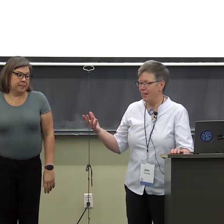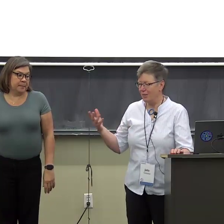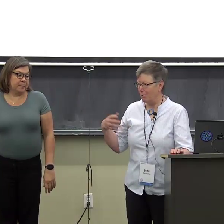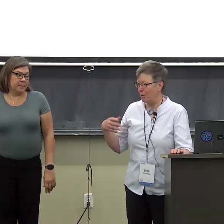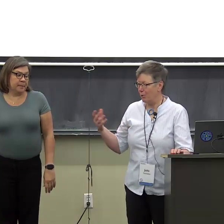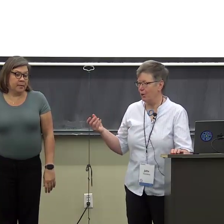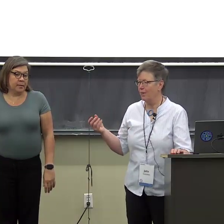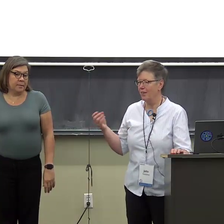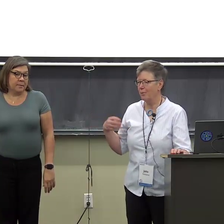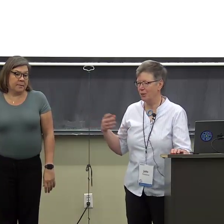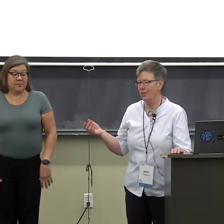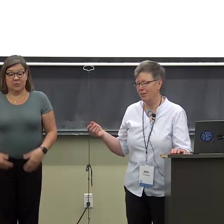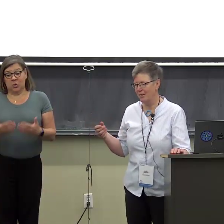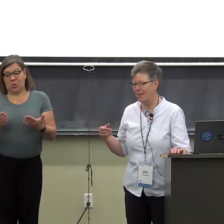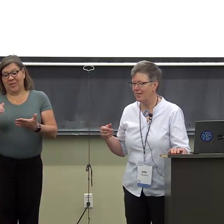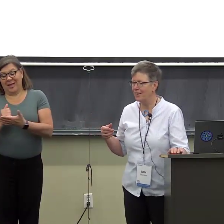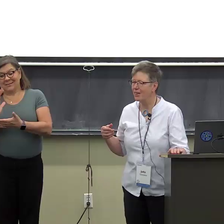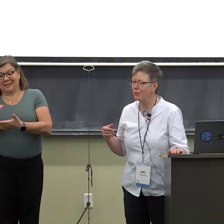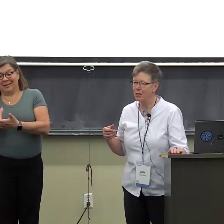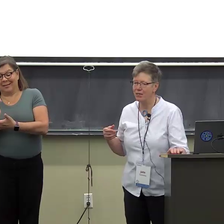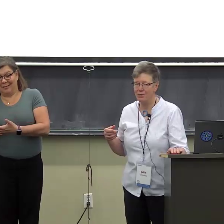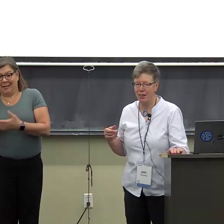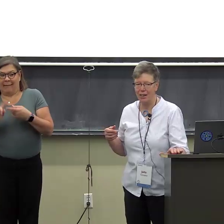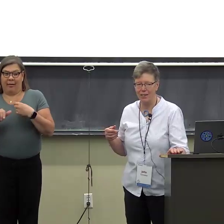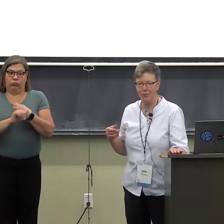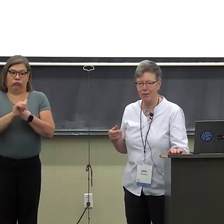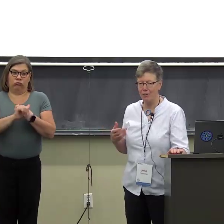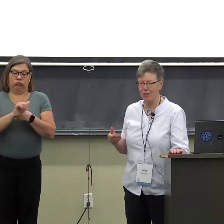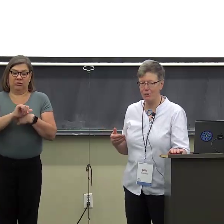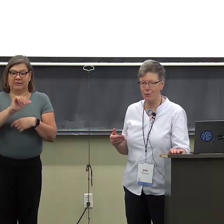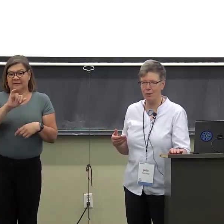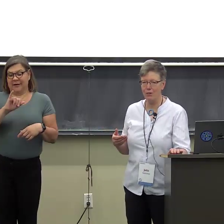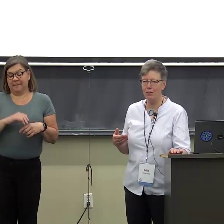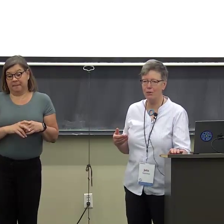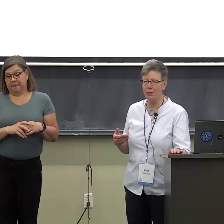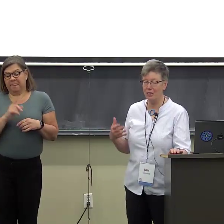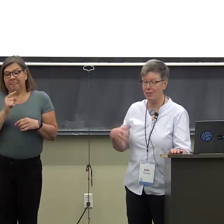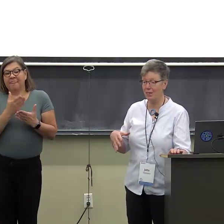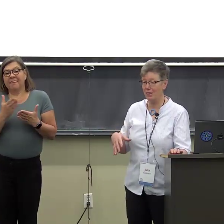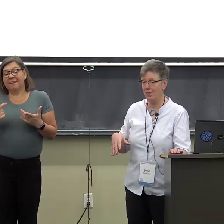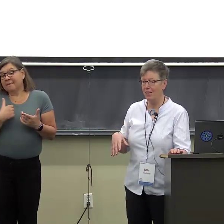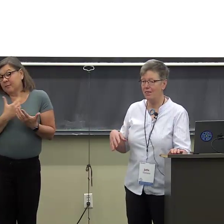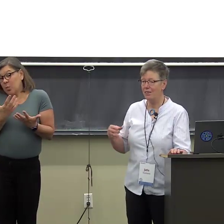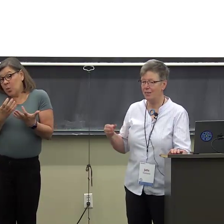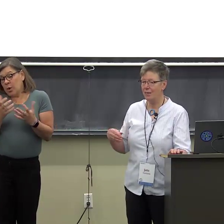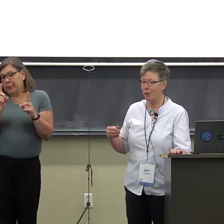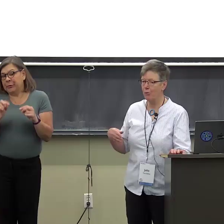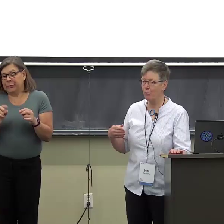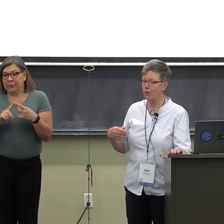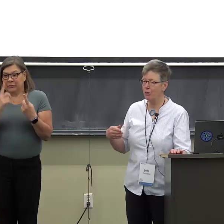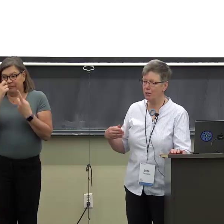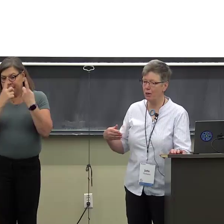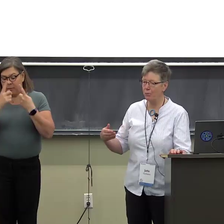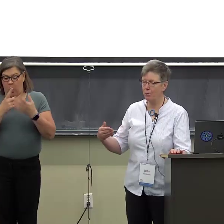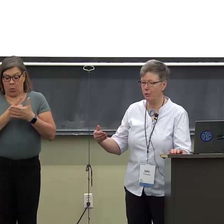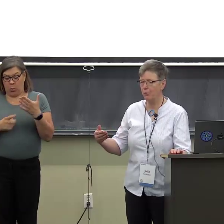therein lies both the opportunities and the risks of AI. And one of the things we want to do in this session is to think about